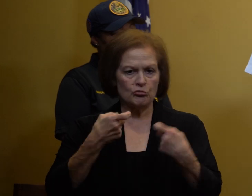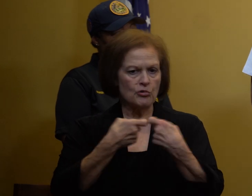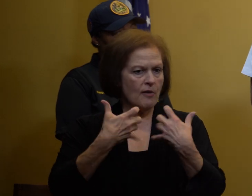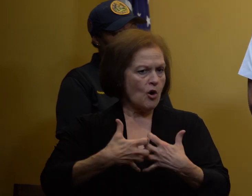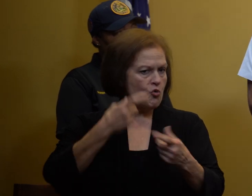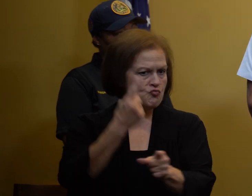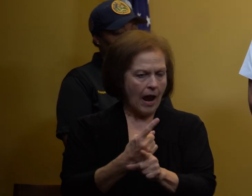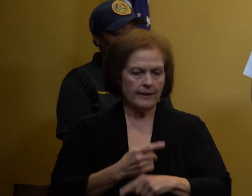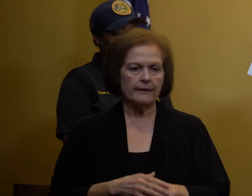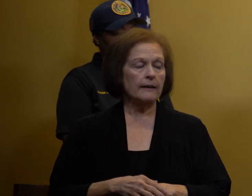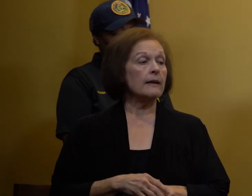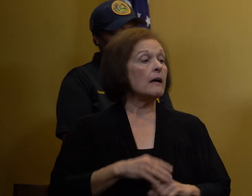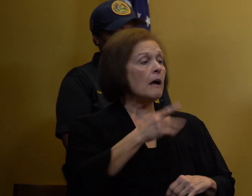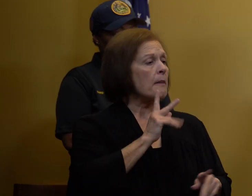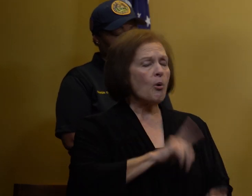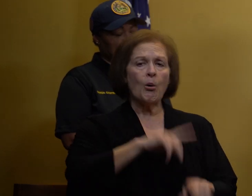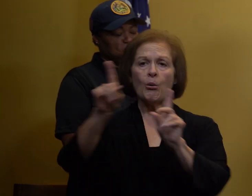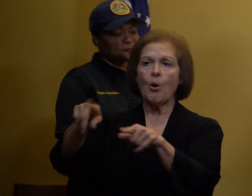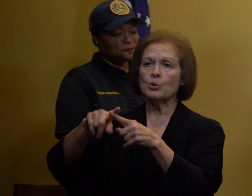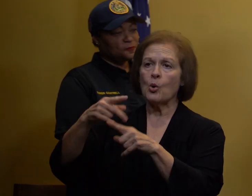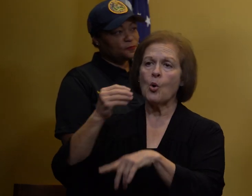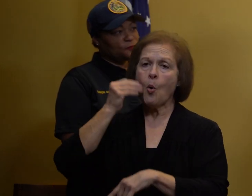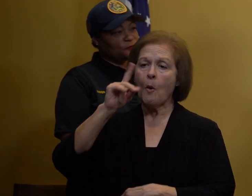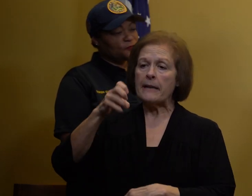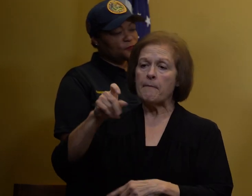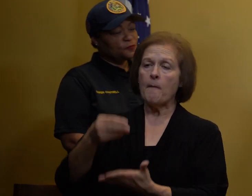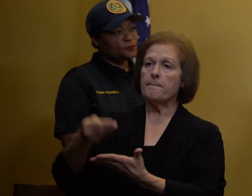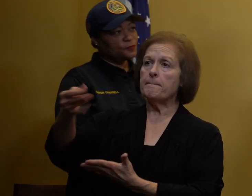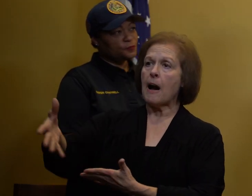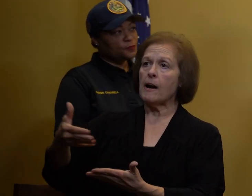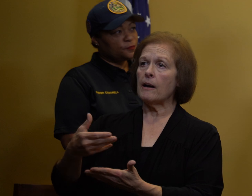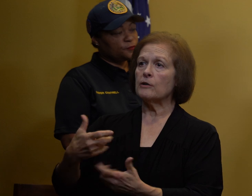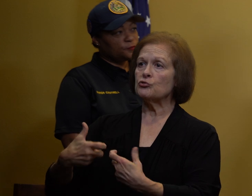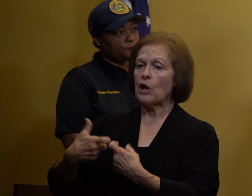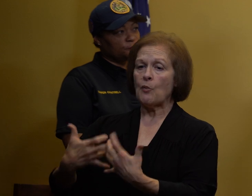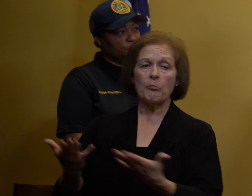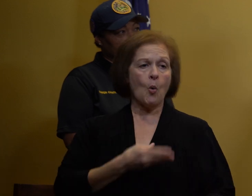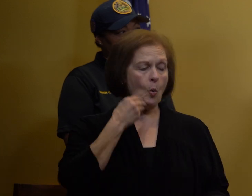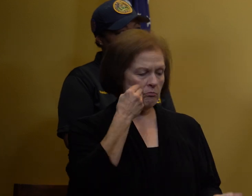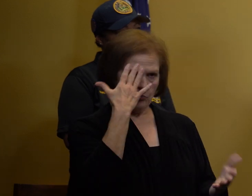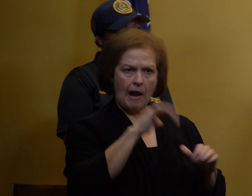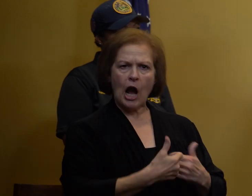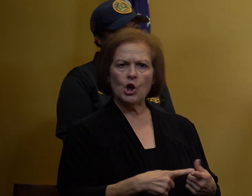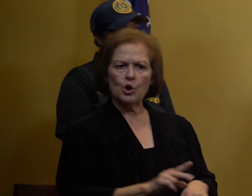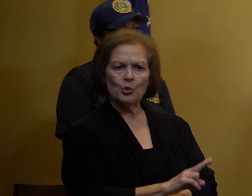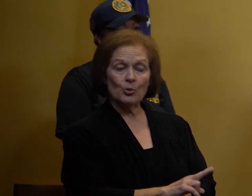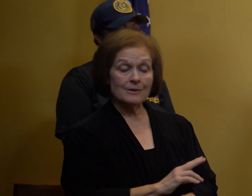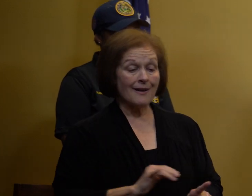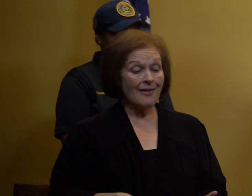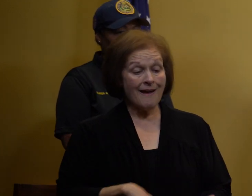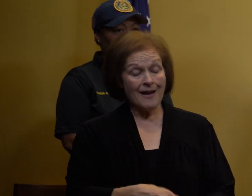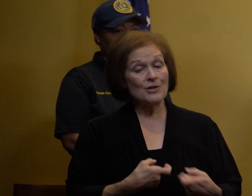out to Home Depot today or yesterday and got a new generator and aren't familiar with them and don't know how to use them, right? Carbon monoxide is the real enemy with